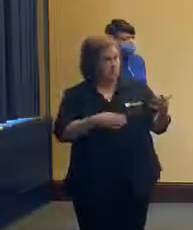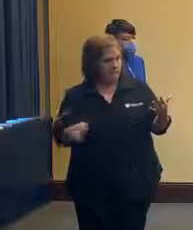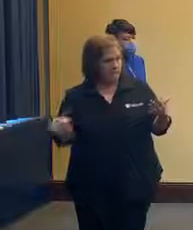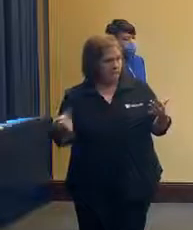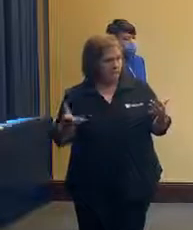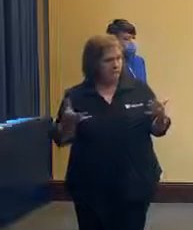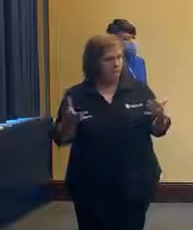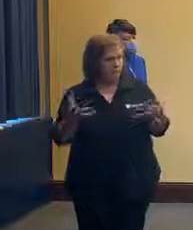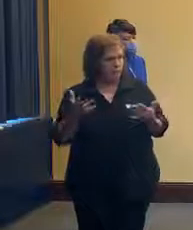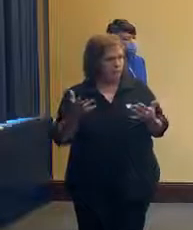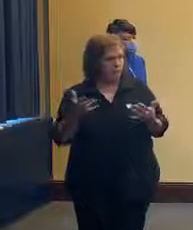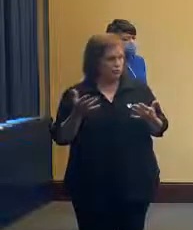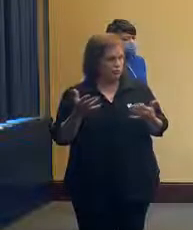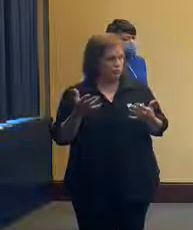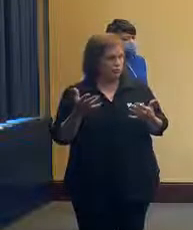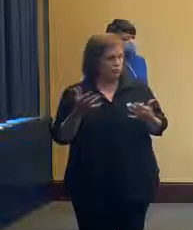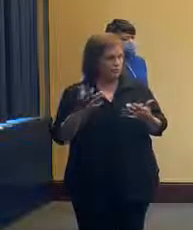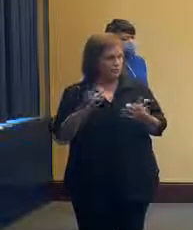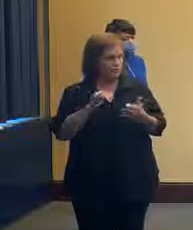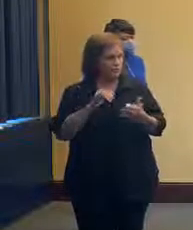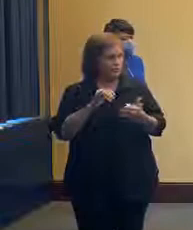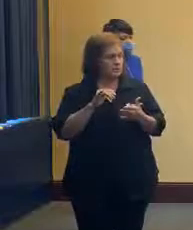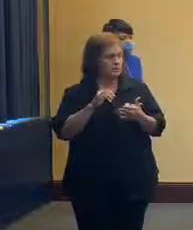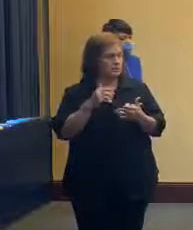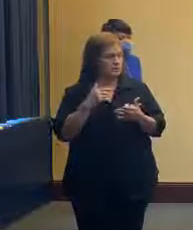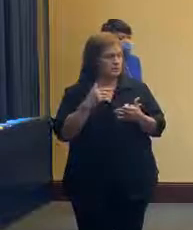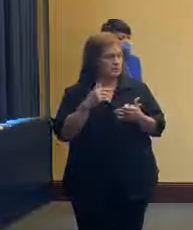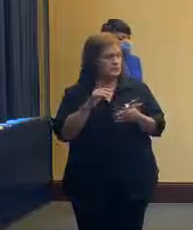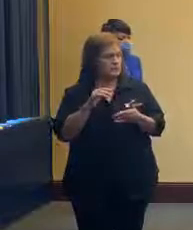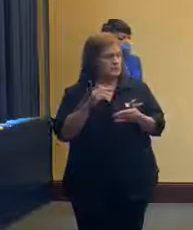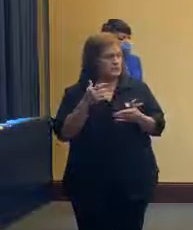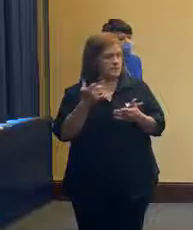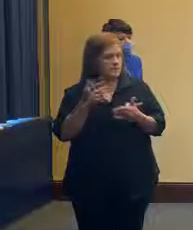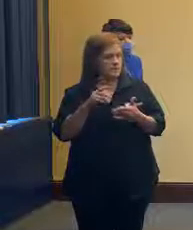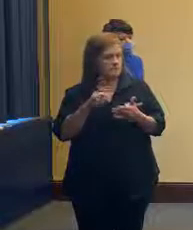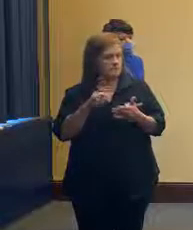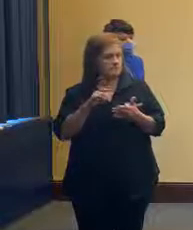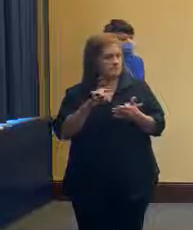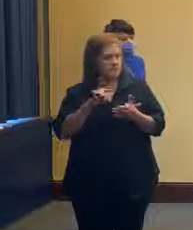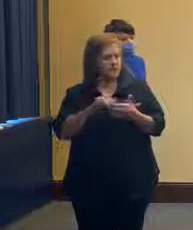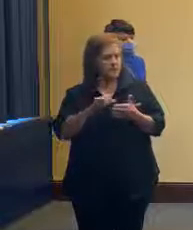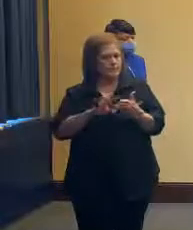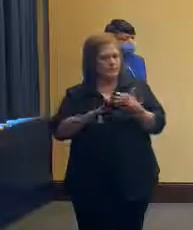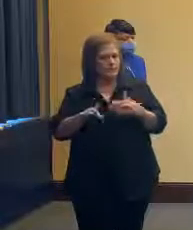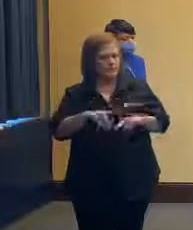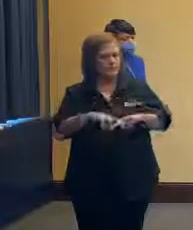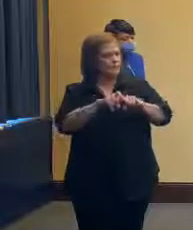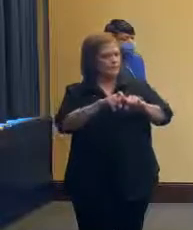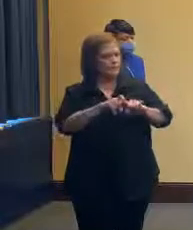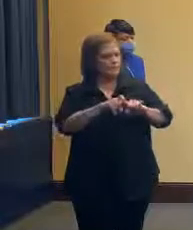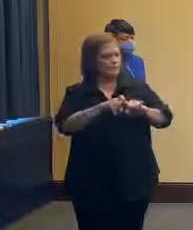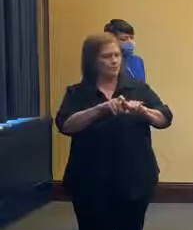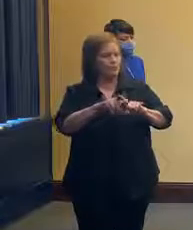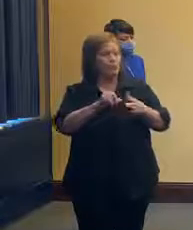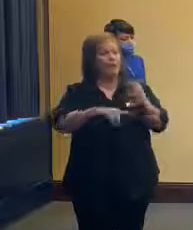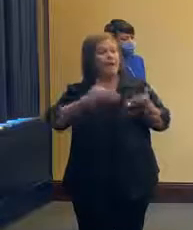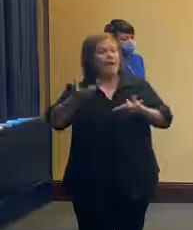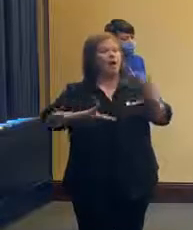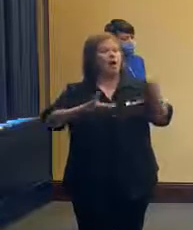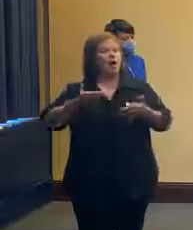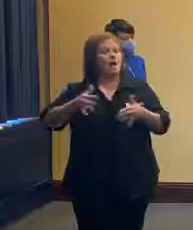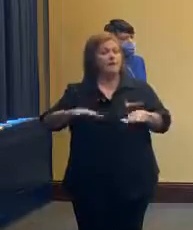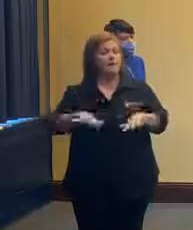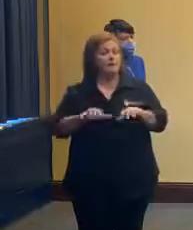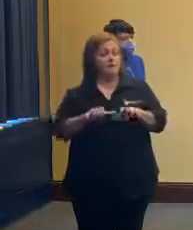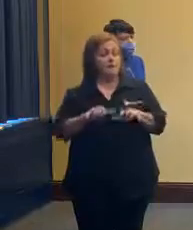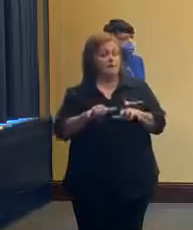analysis you've seen do not in any way they don't reflect any layoffs or furloughs. What the hiring freeze